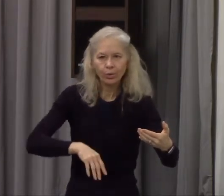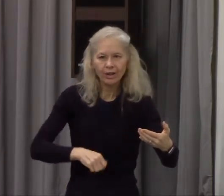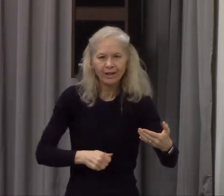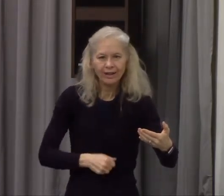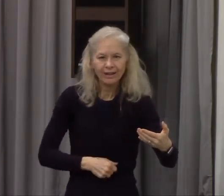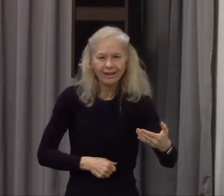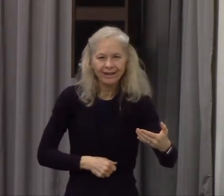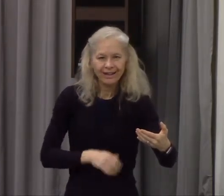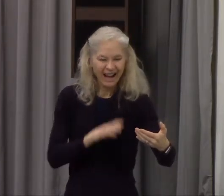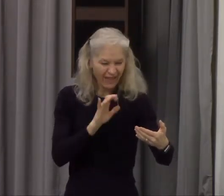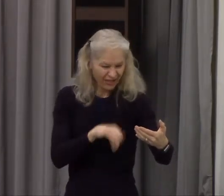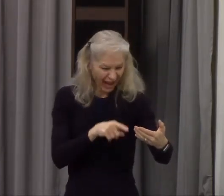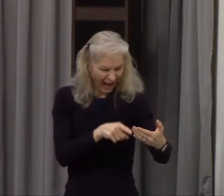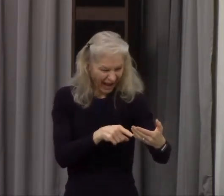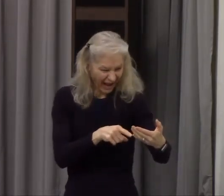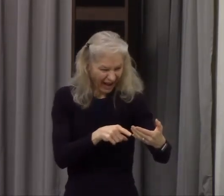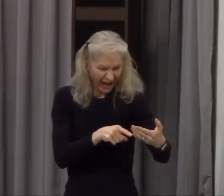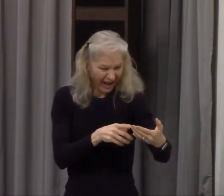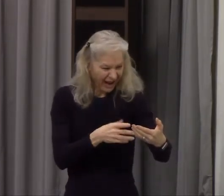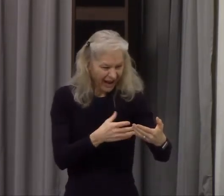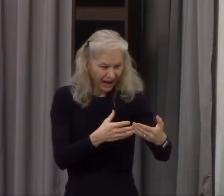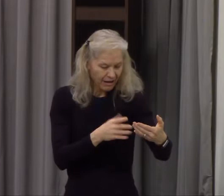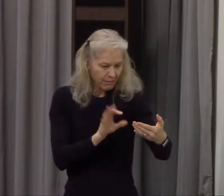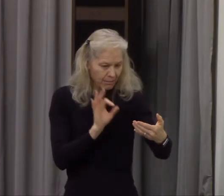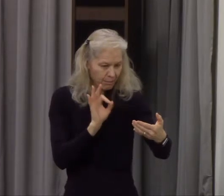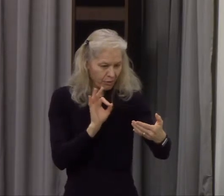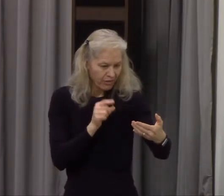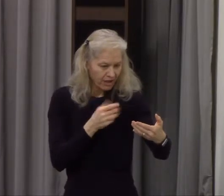one. There's no weakness in that one.